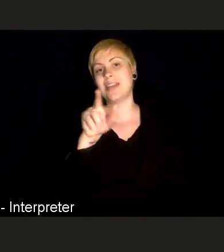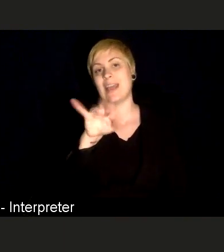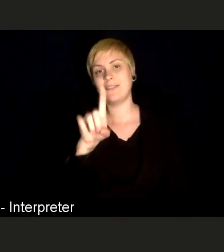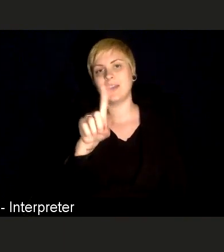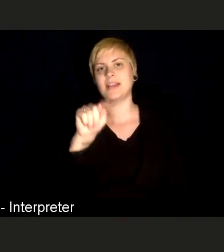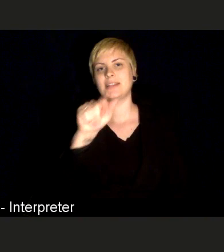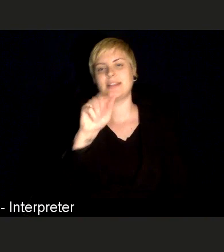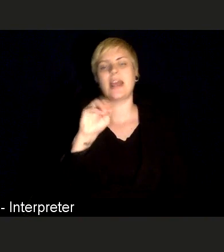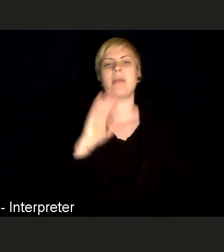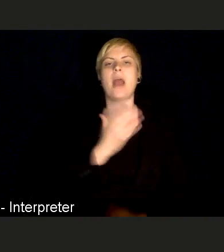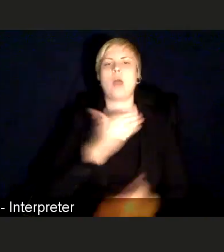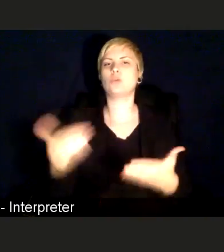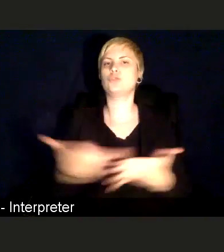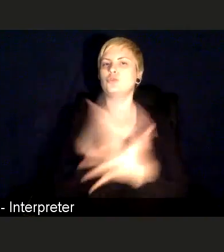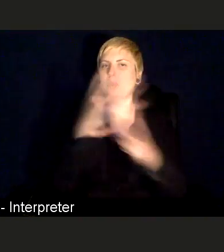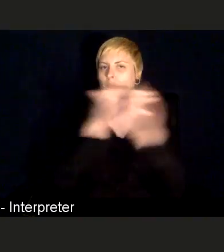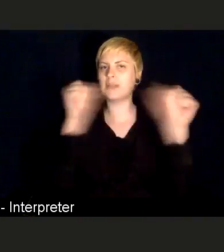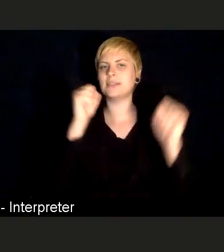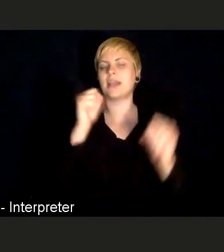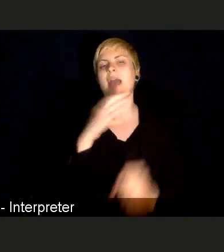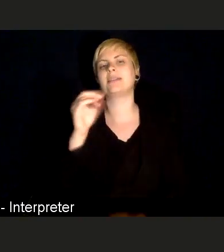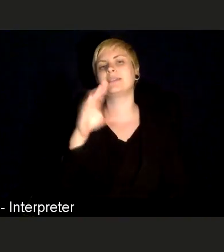new President and CEO.